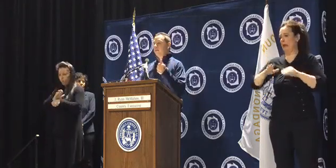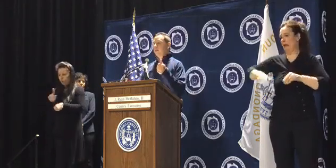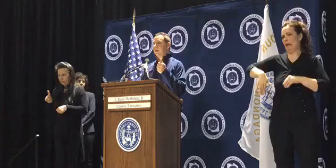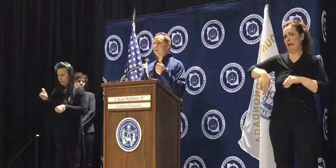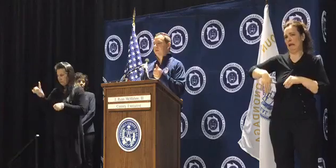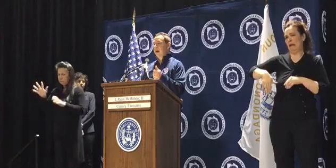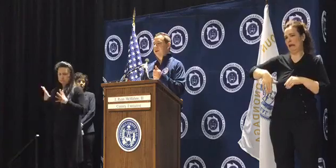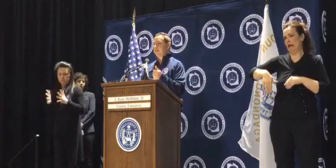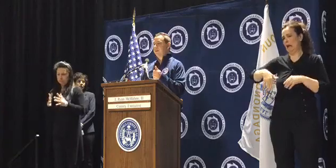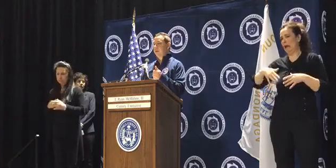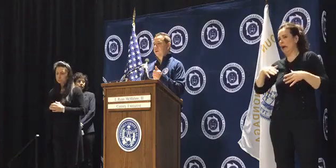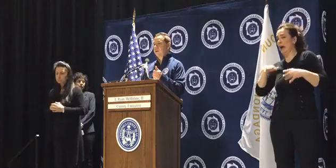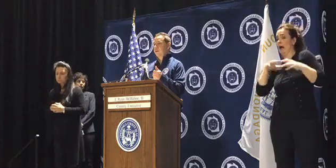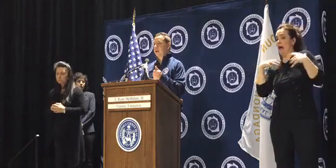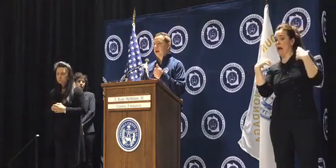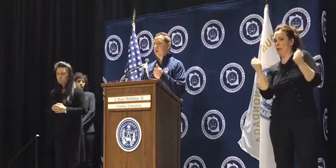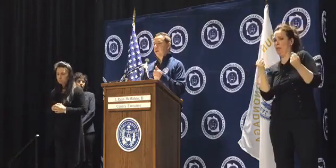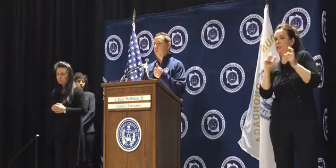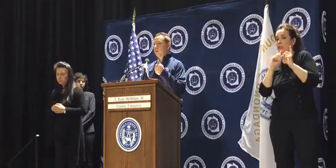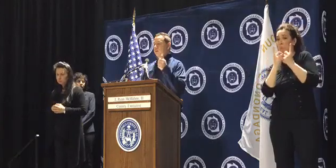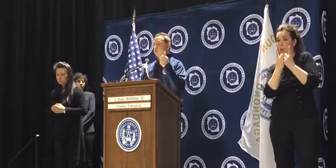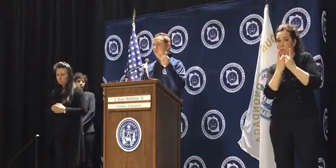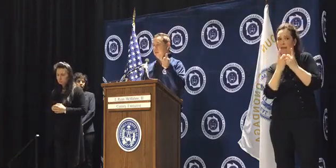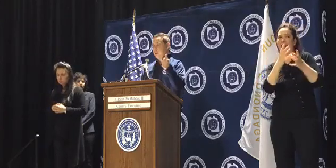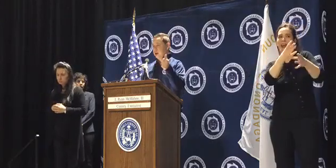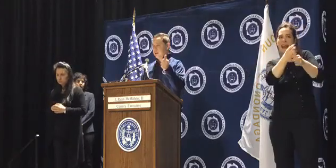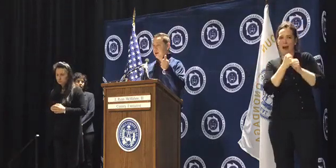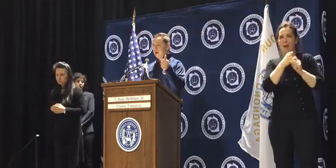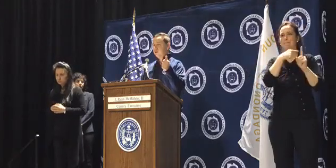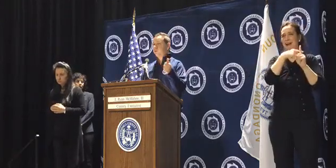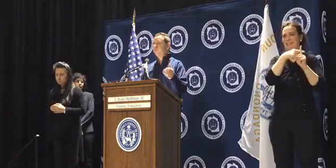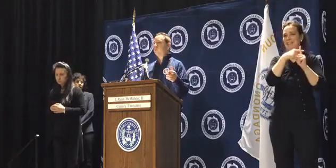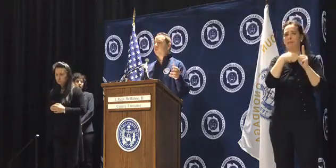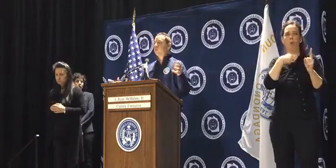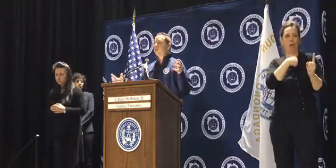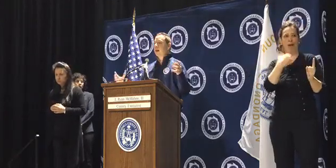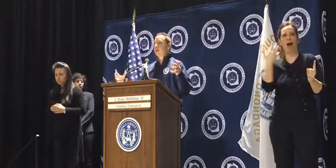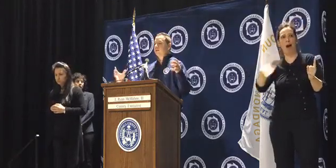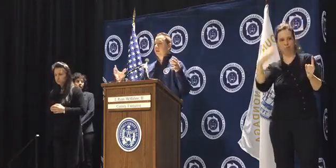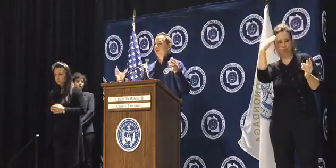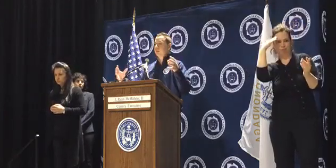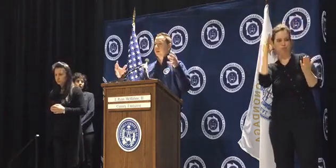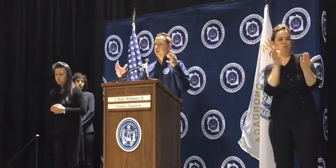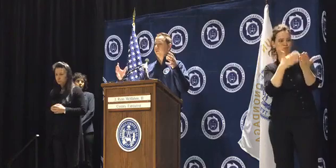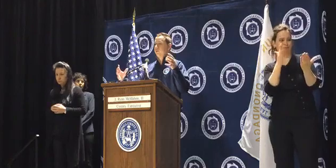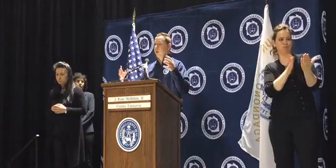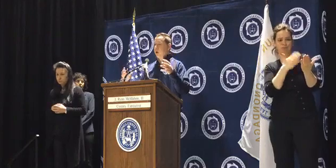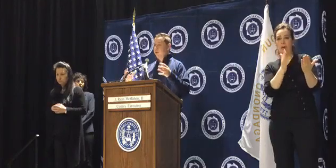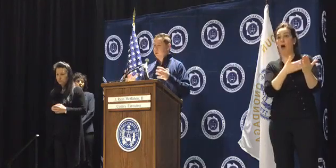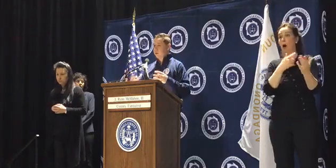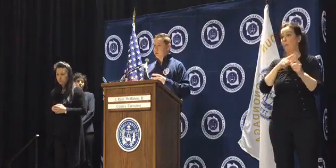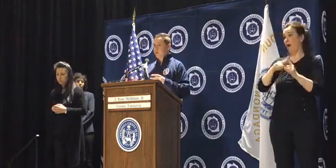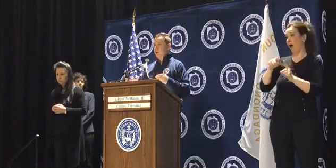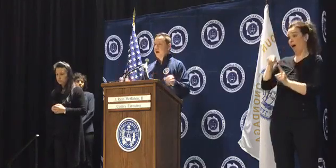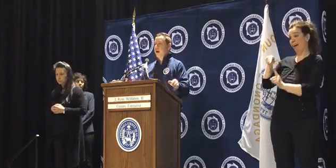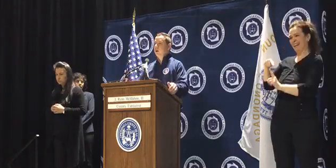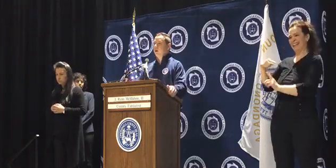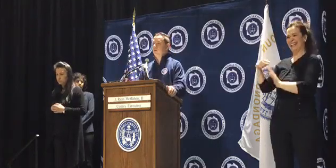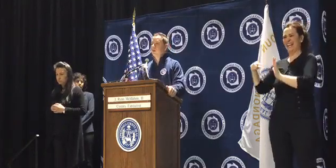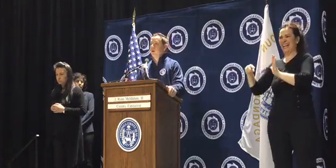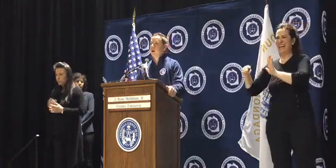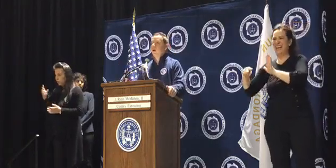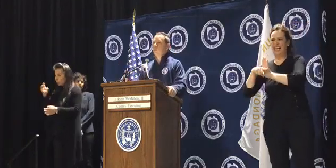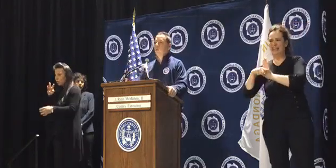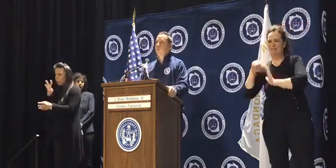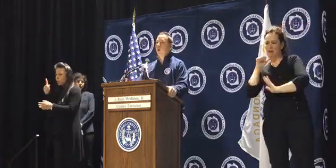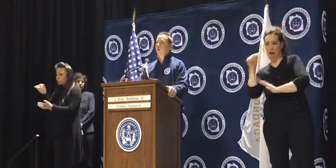health department gets the positive tests, and they're the ones who have to make the contacts. The negative tests we're getting in from all the different